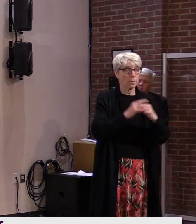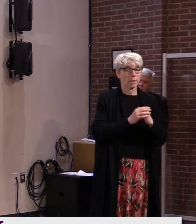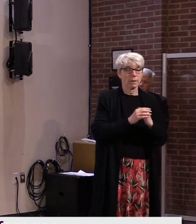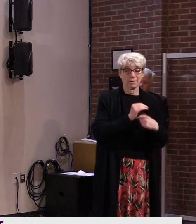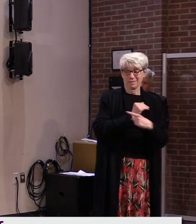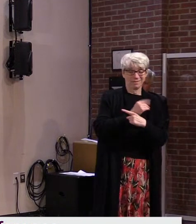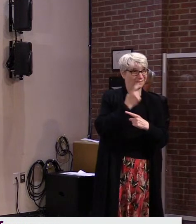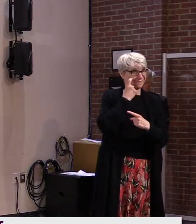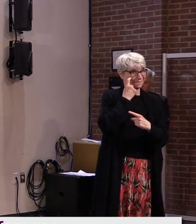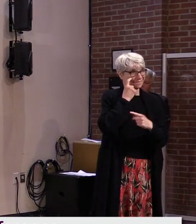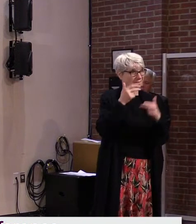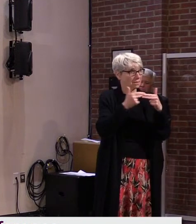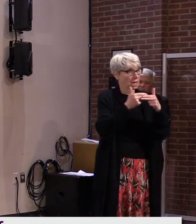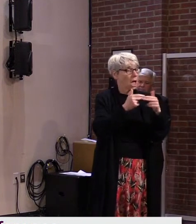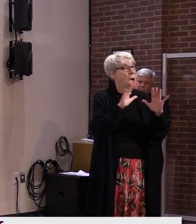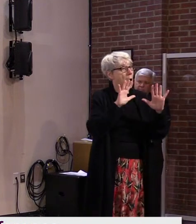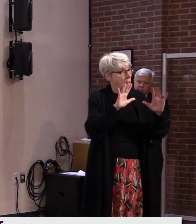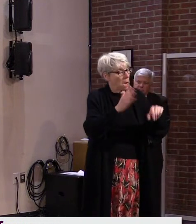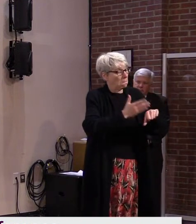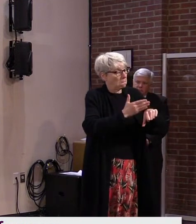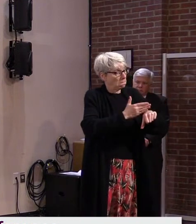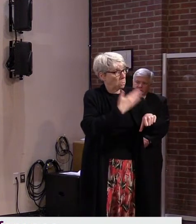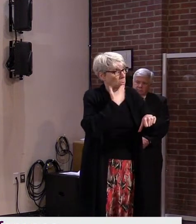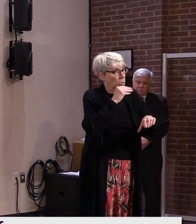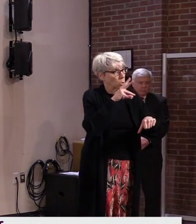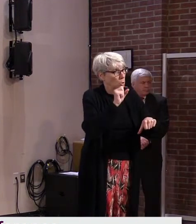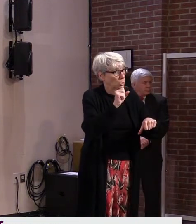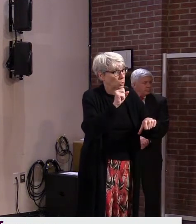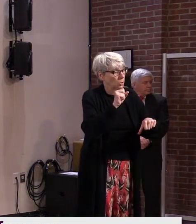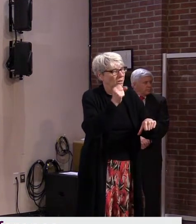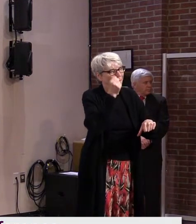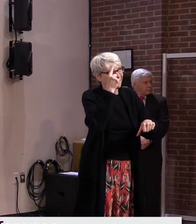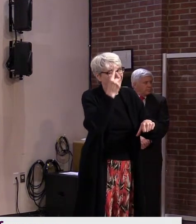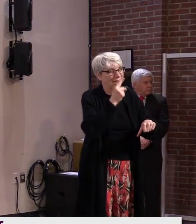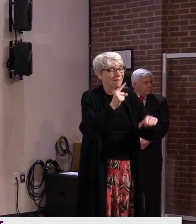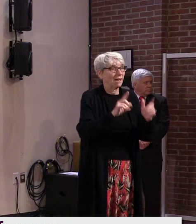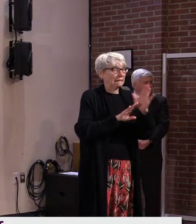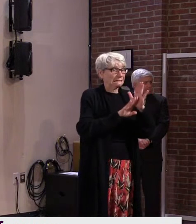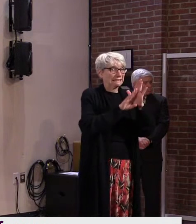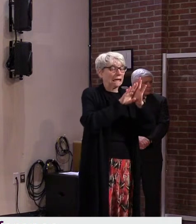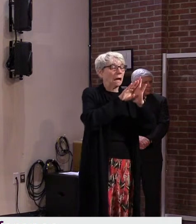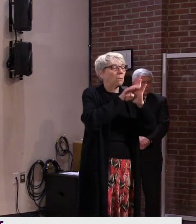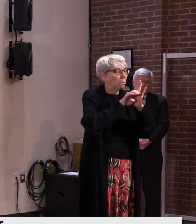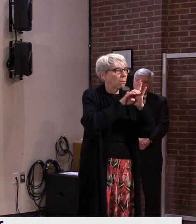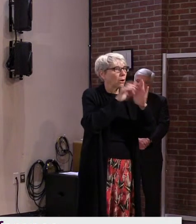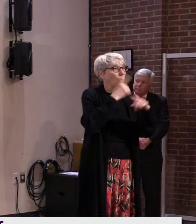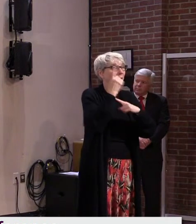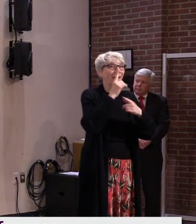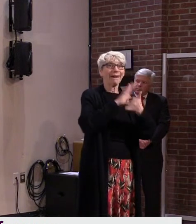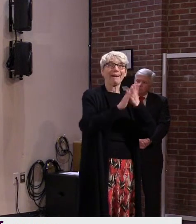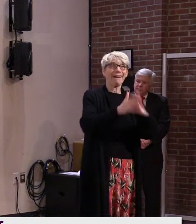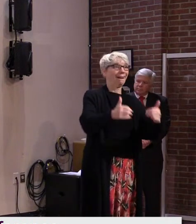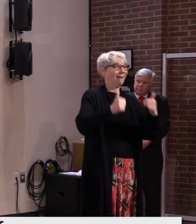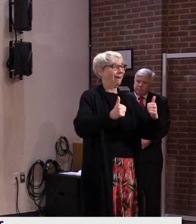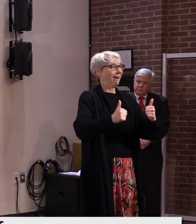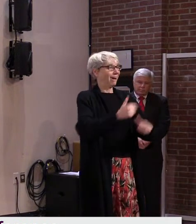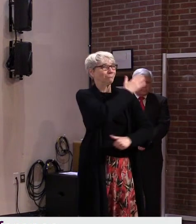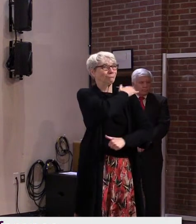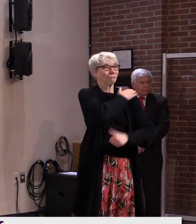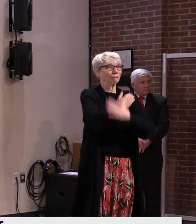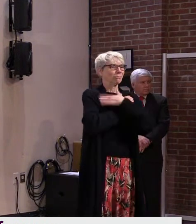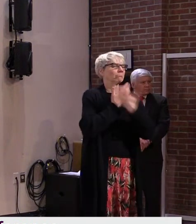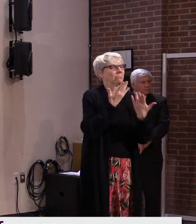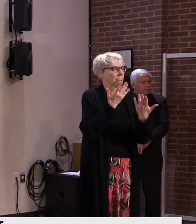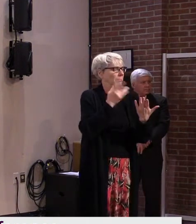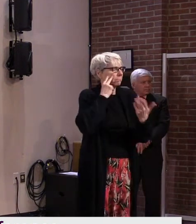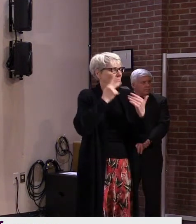news today, but one day doesn't make a trend. And so we're going to have to watch this and hopefully